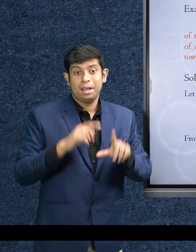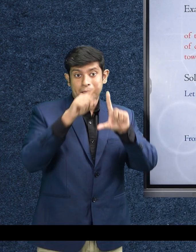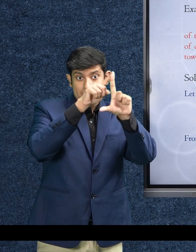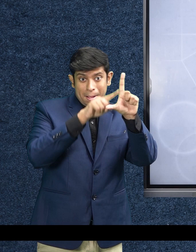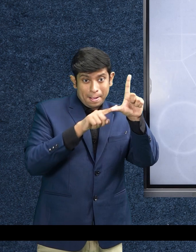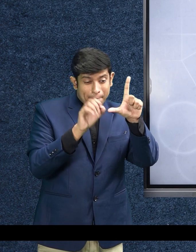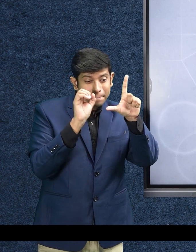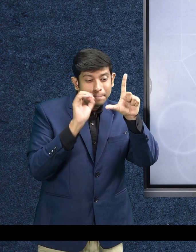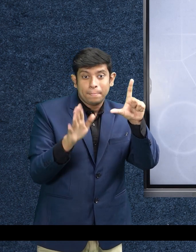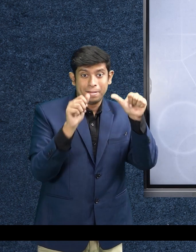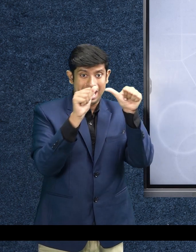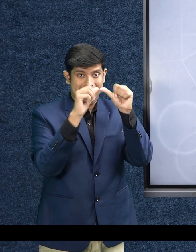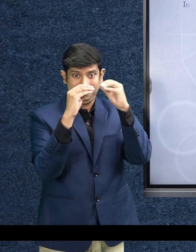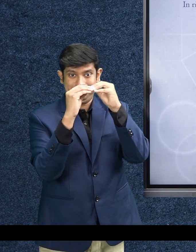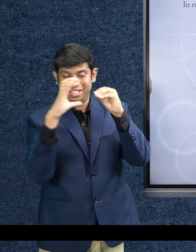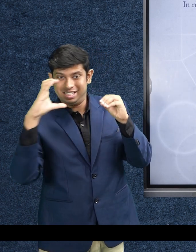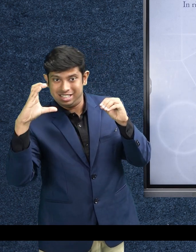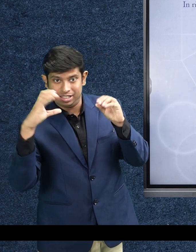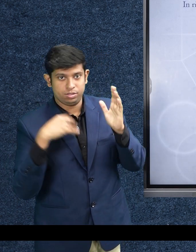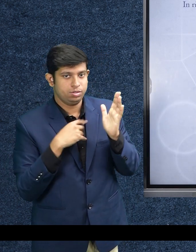In right triangle ABC,